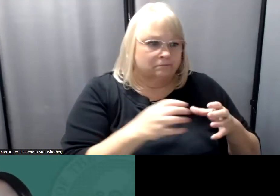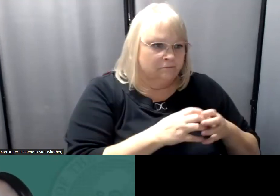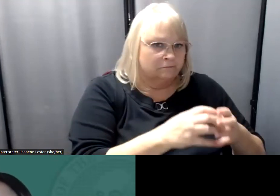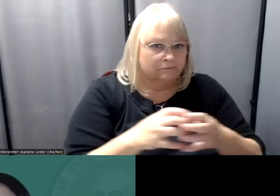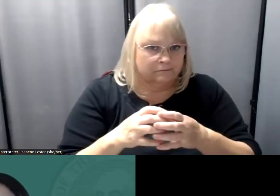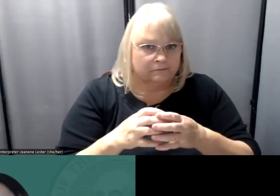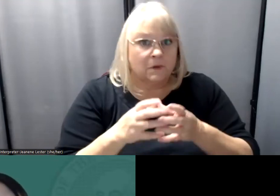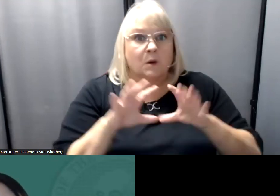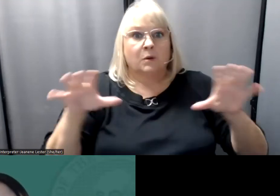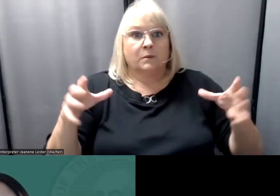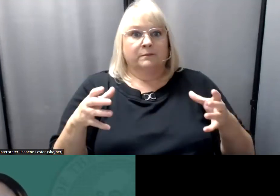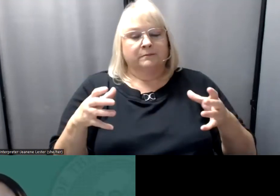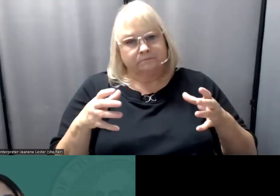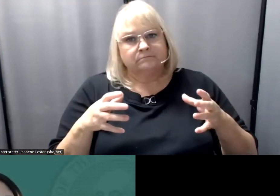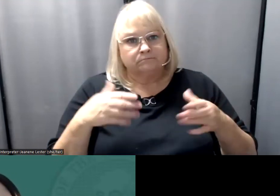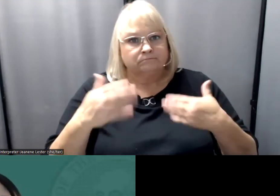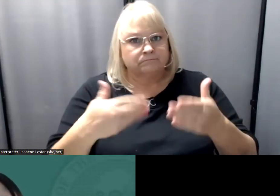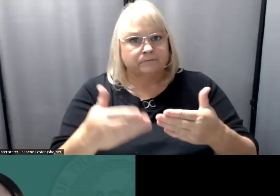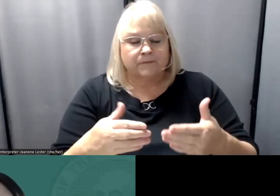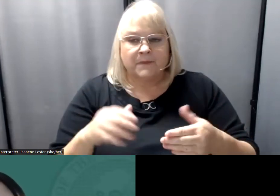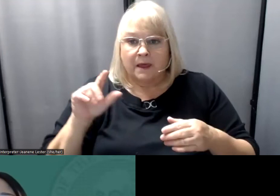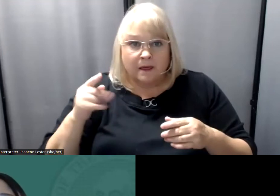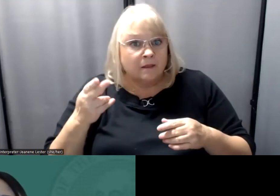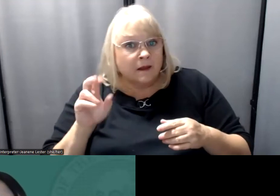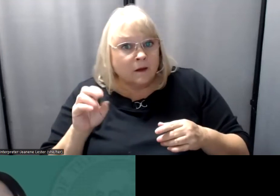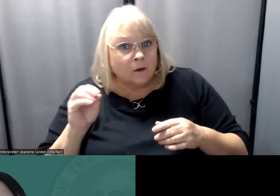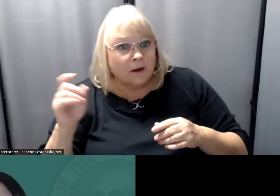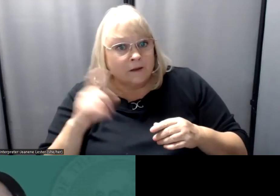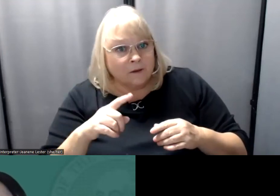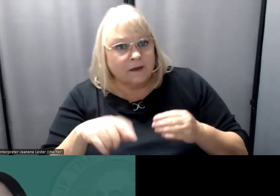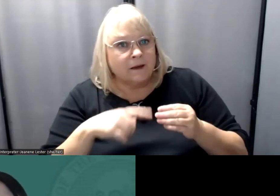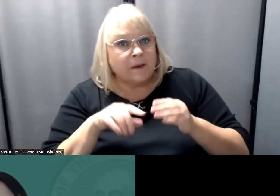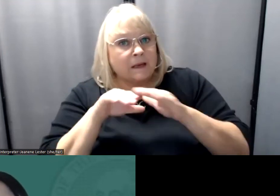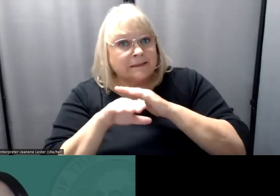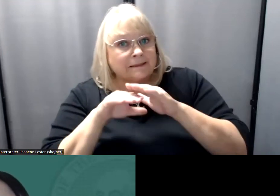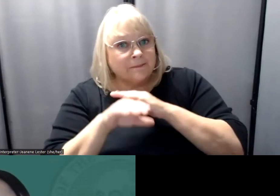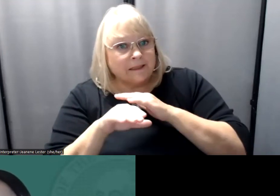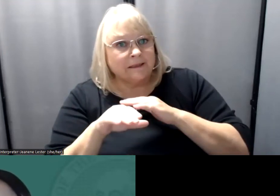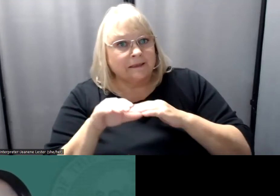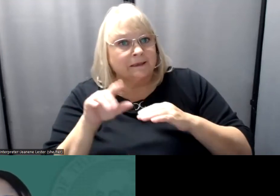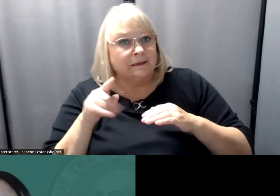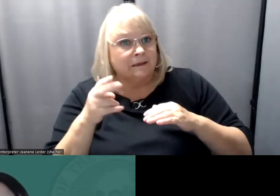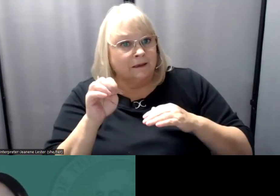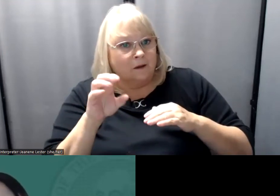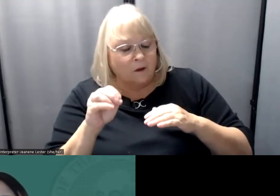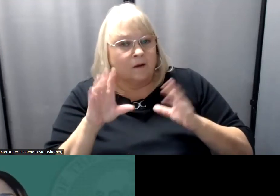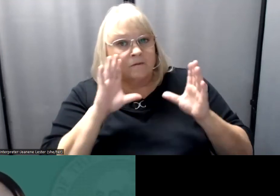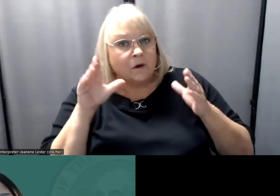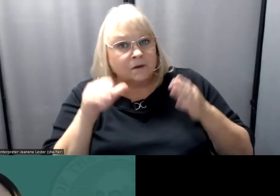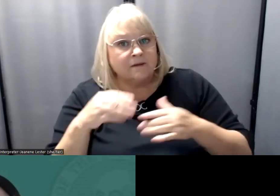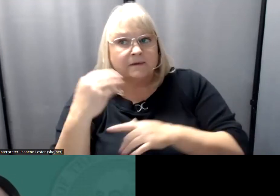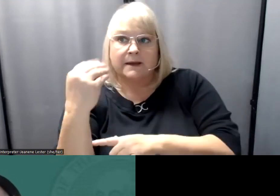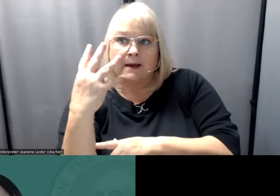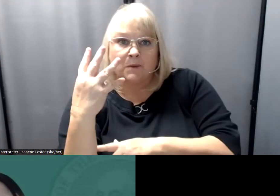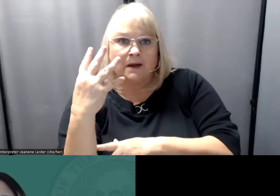an interesting question just regarding kind of accessibility. So the focus on having cameras feels